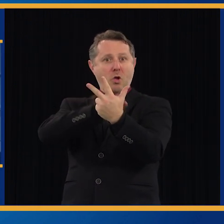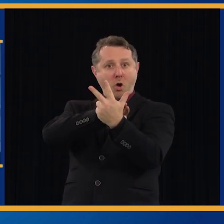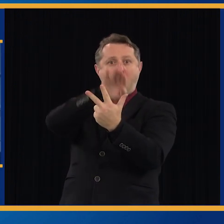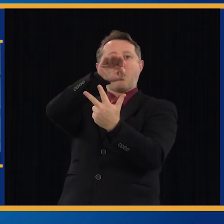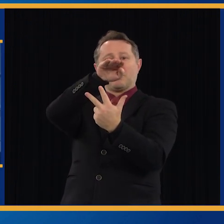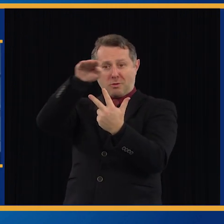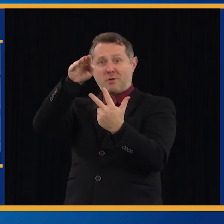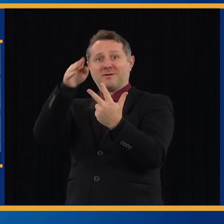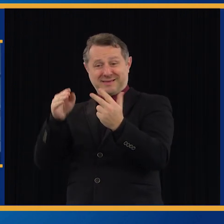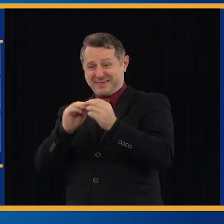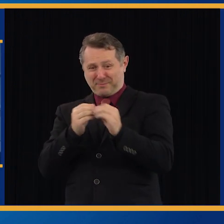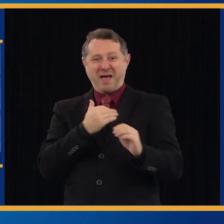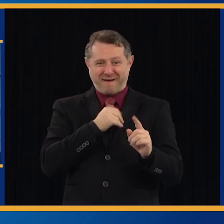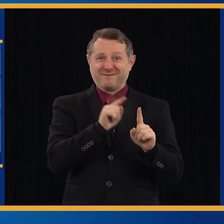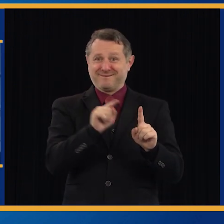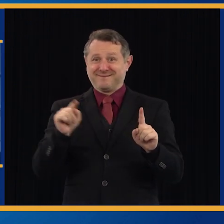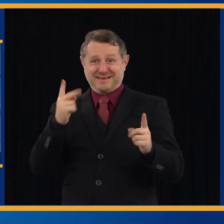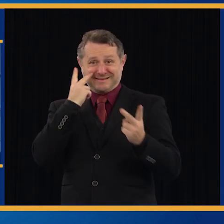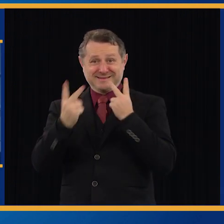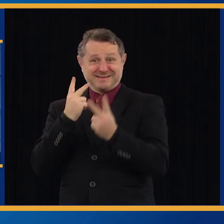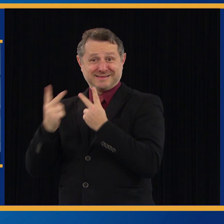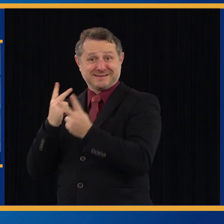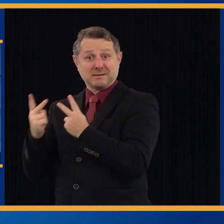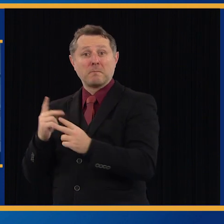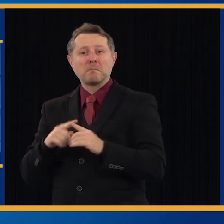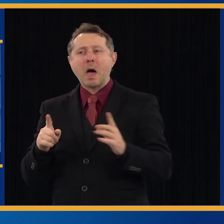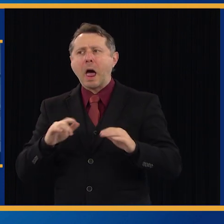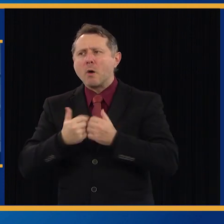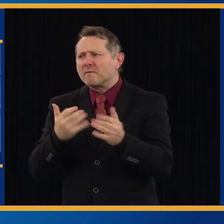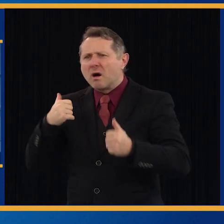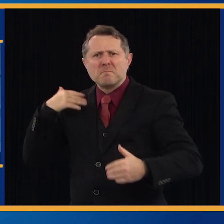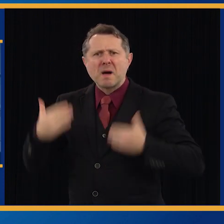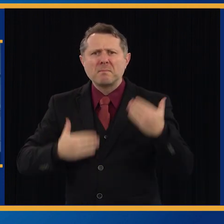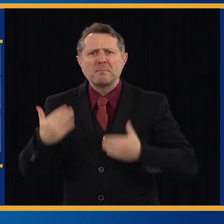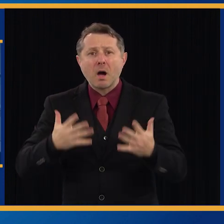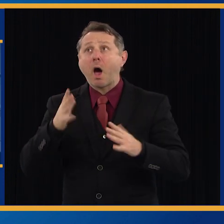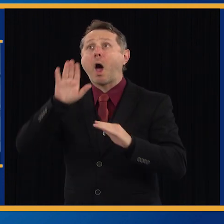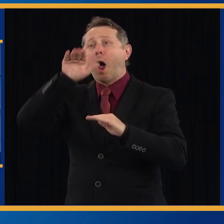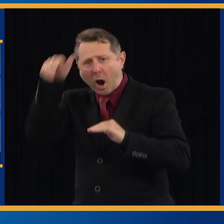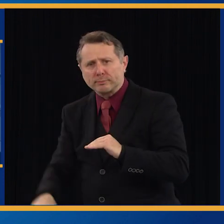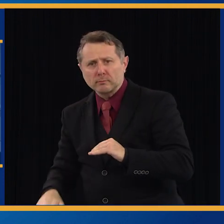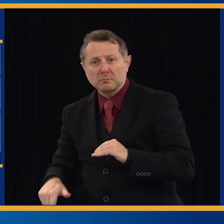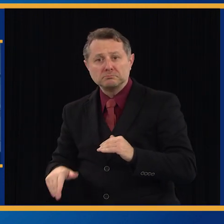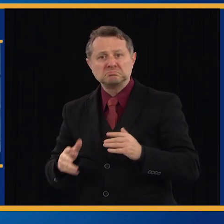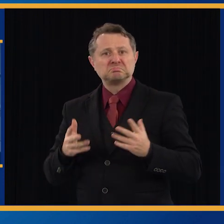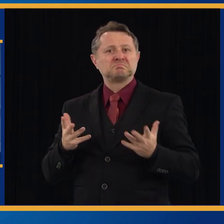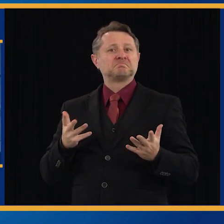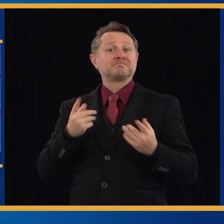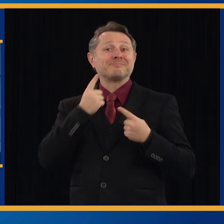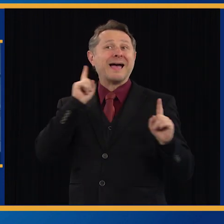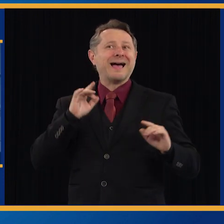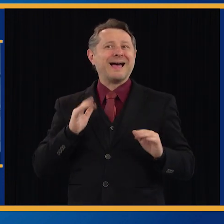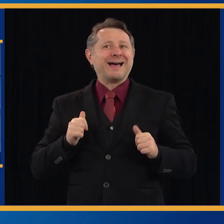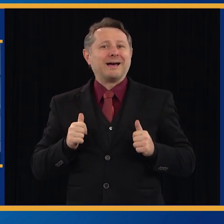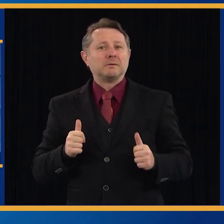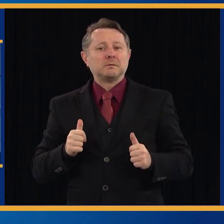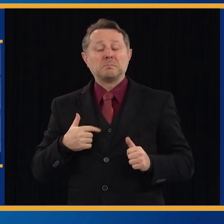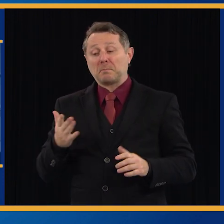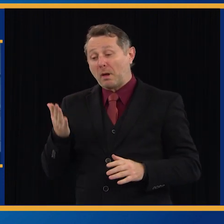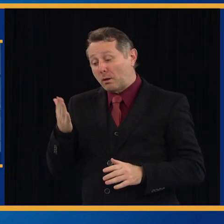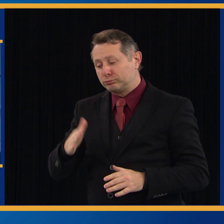how fast does the number come down to where it becomes a low enough number that we have